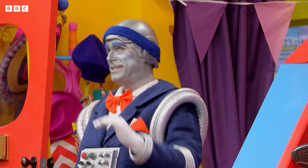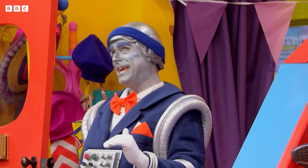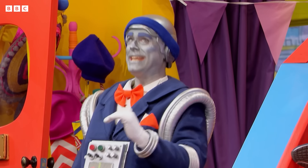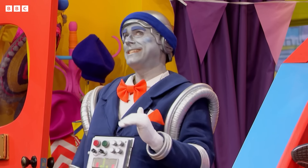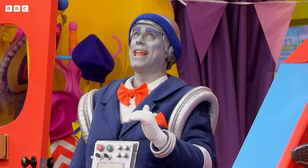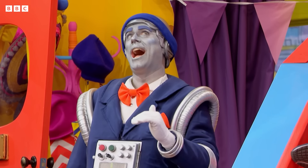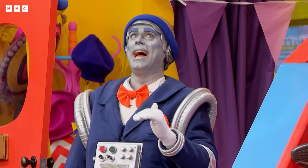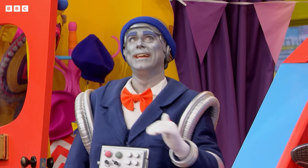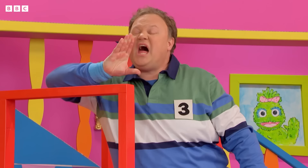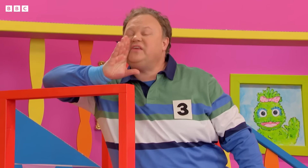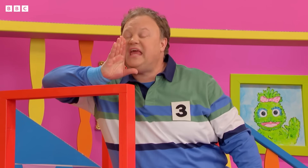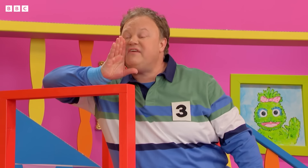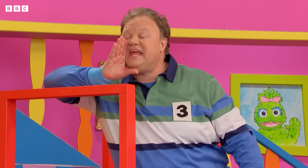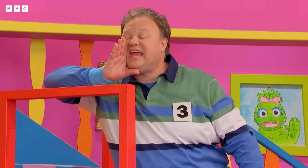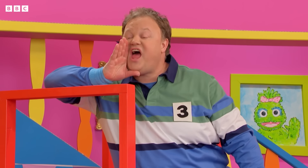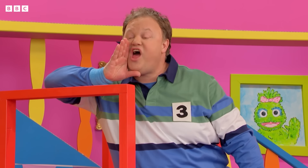silly slide. I'll give it a go.